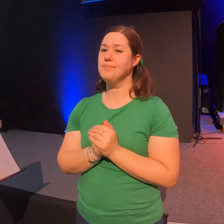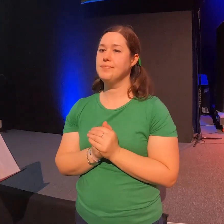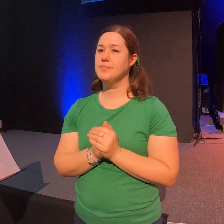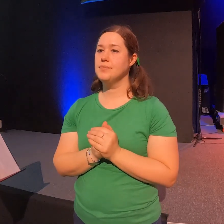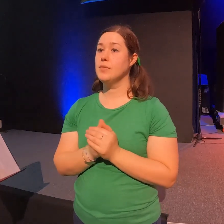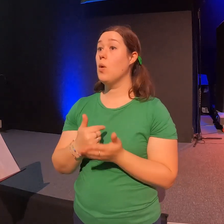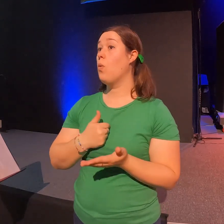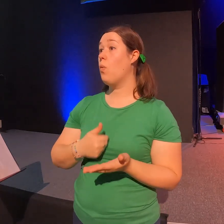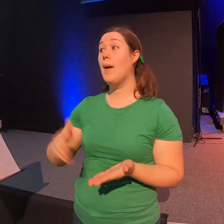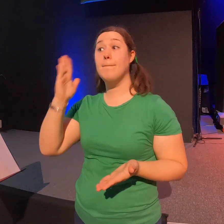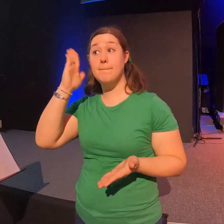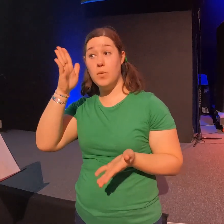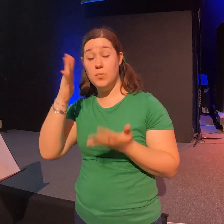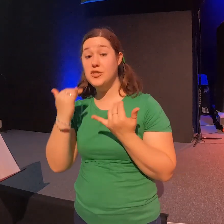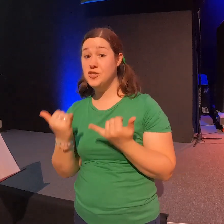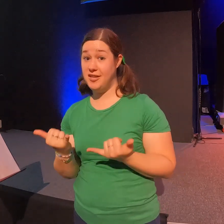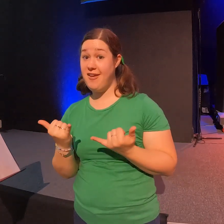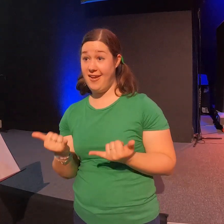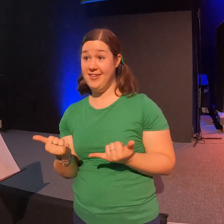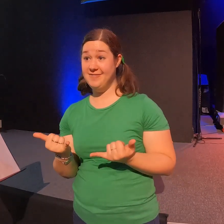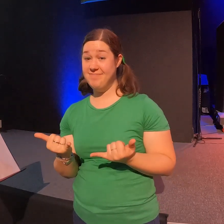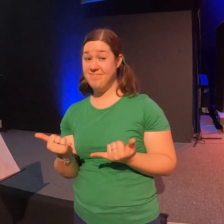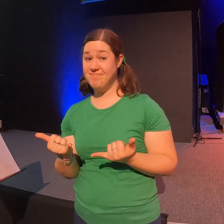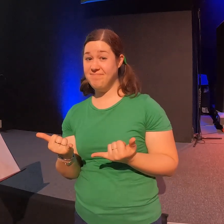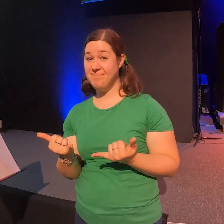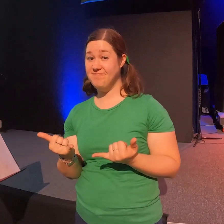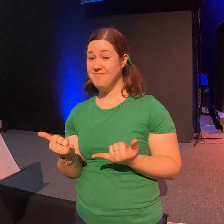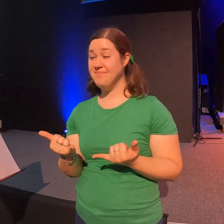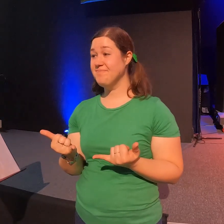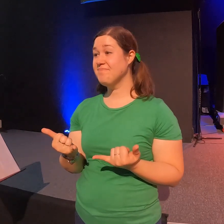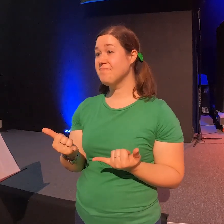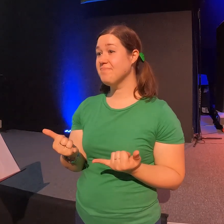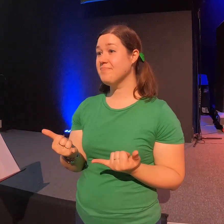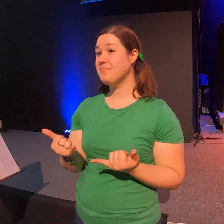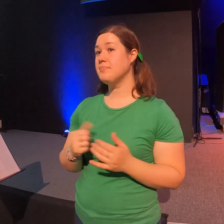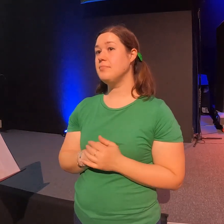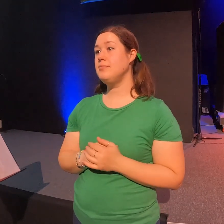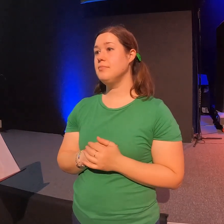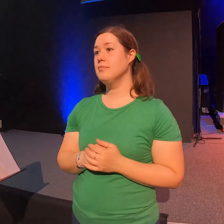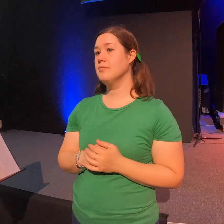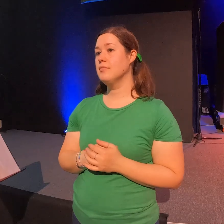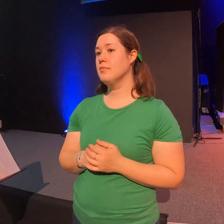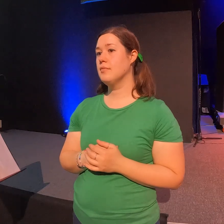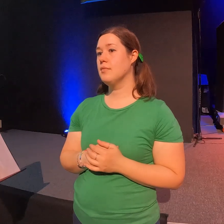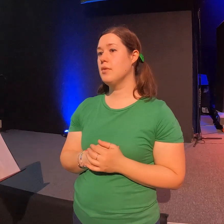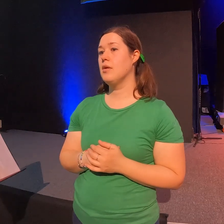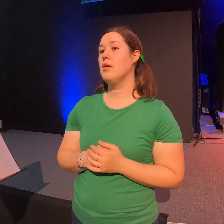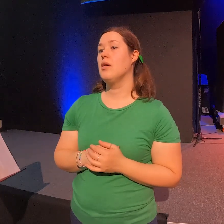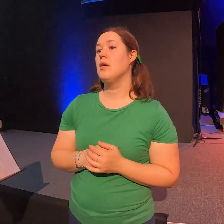Well, I'm going to preach today. And yet, will we even consider